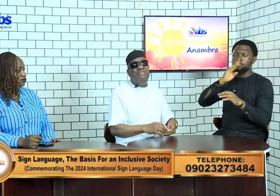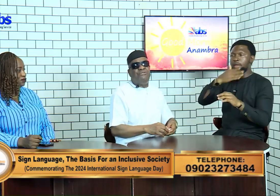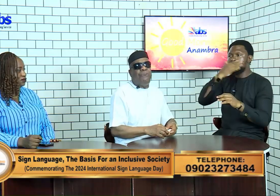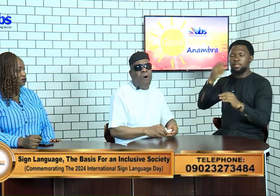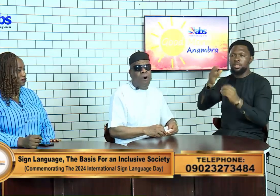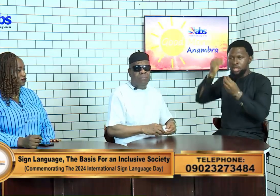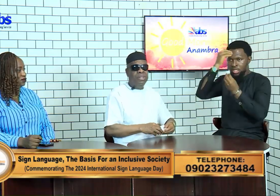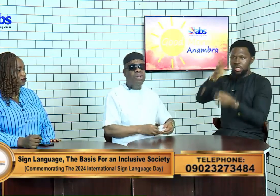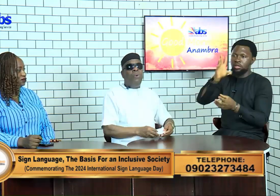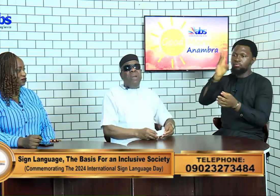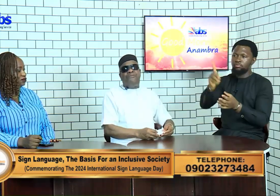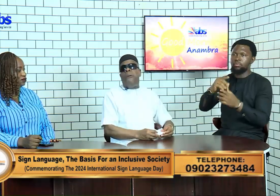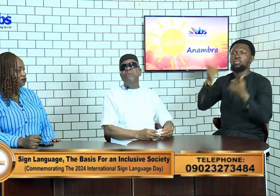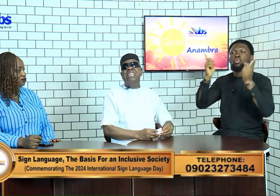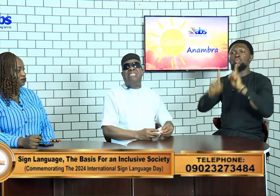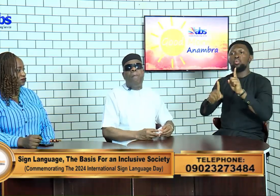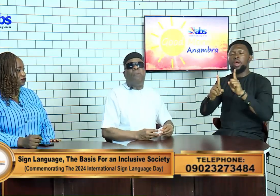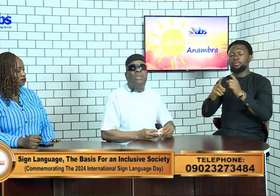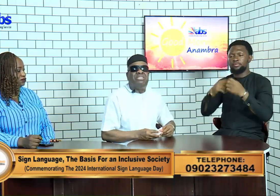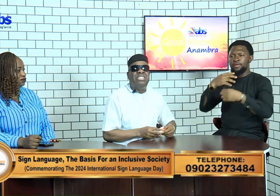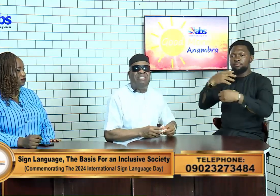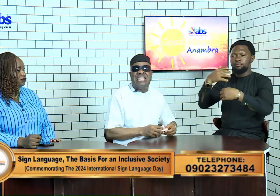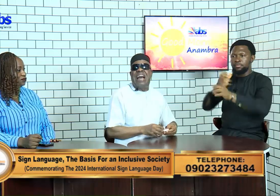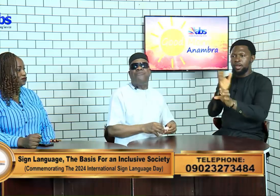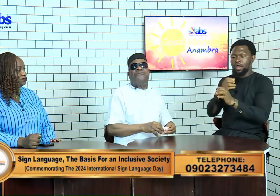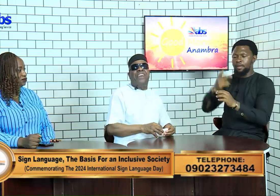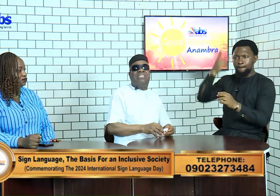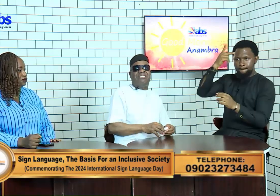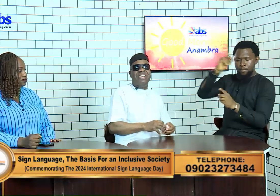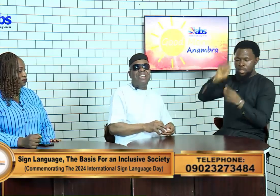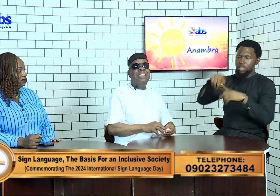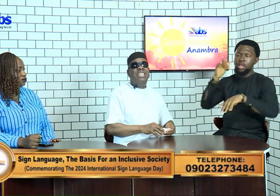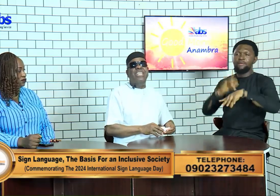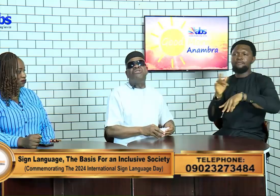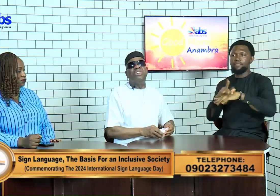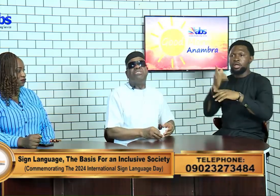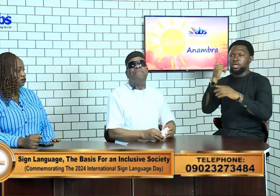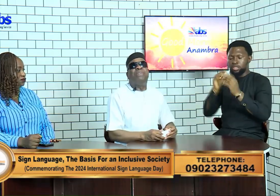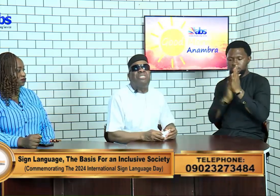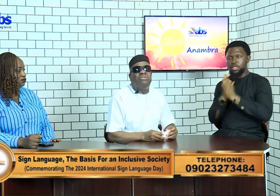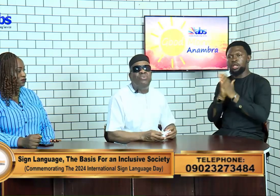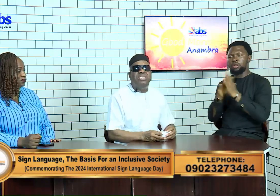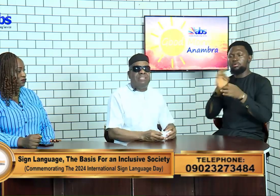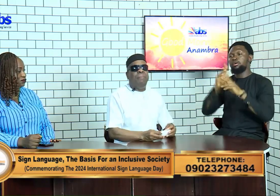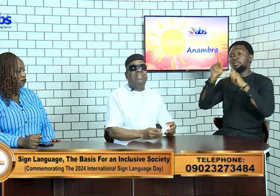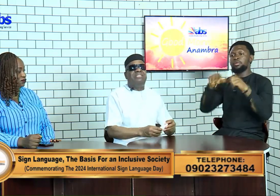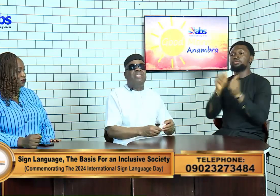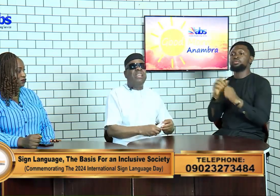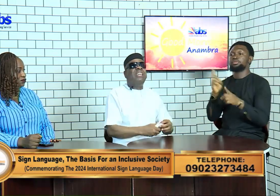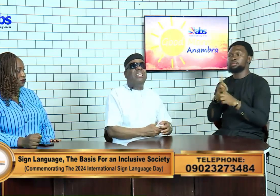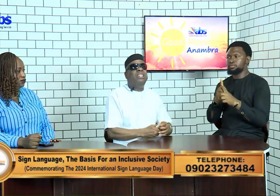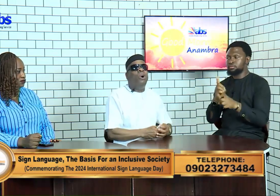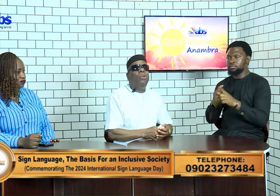better informed when formulating policies that affect the interests of persons with